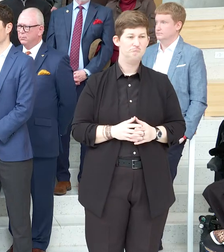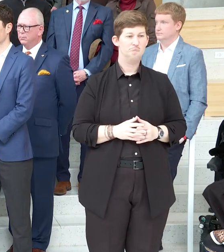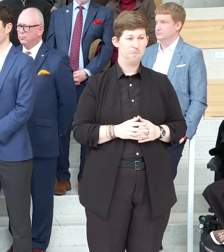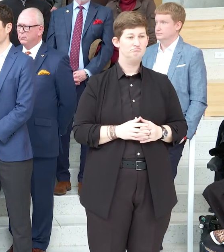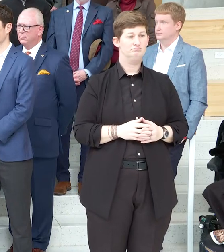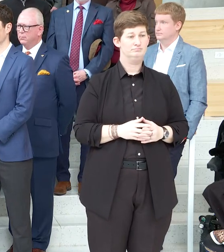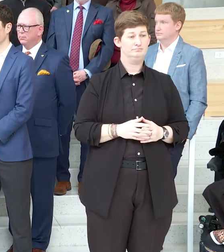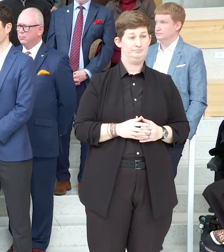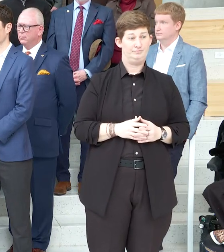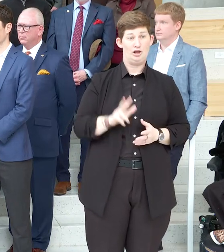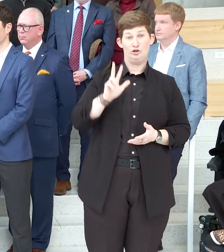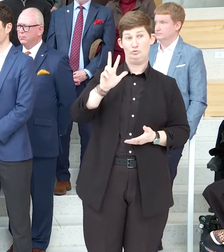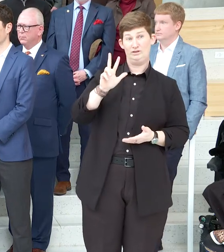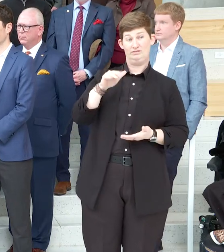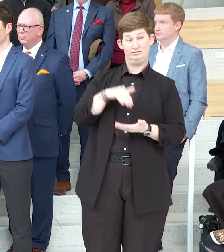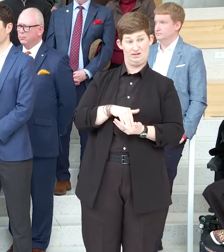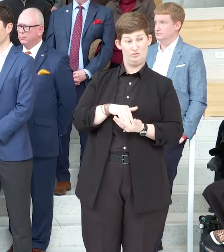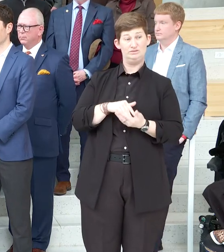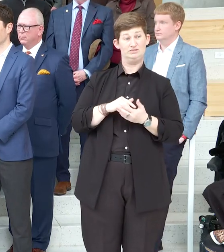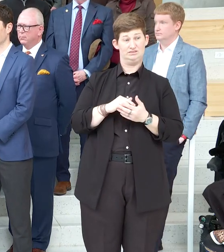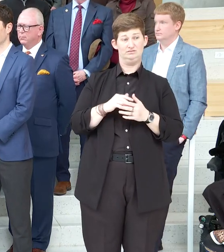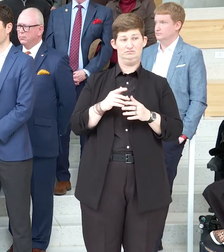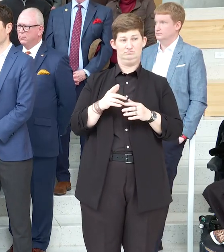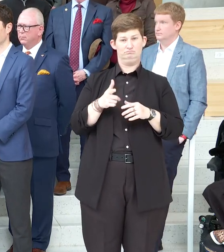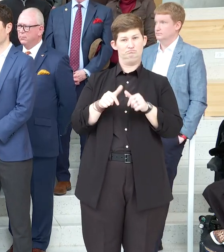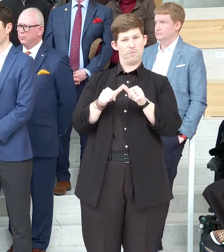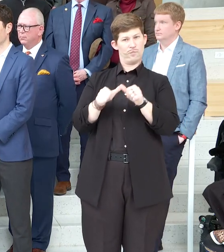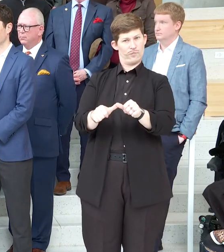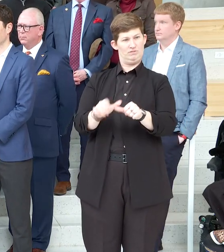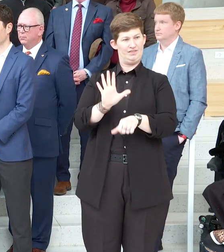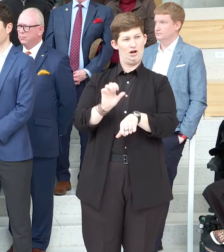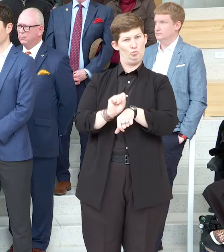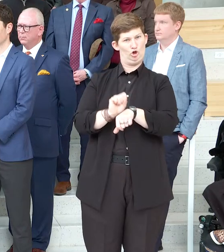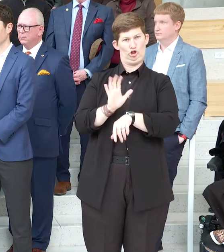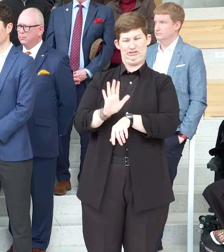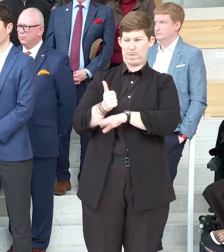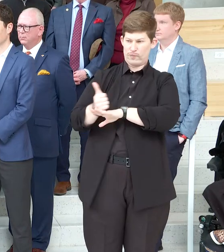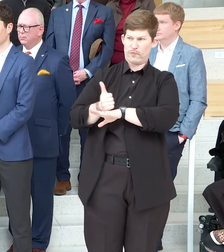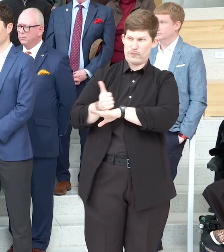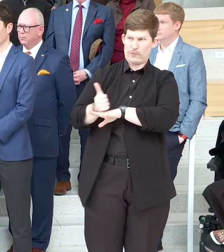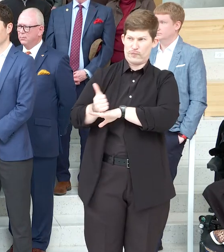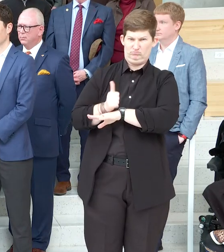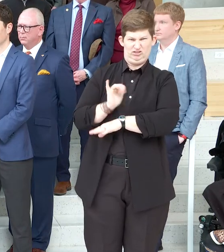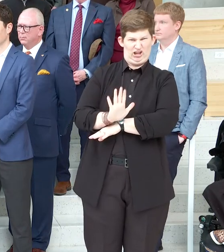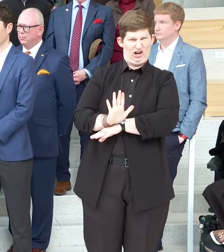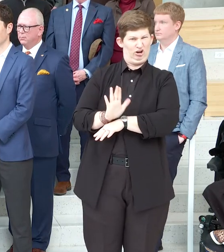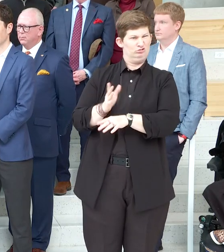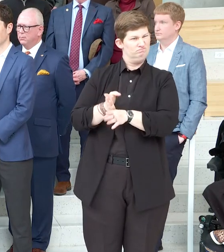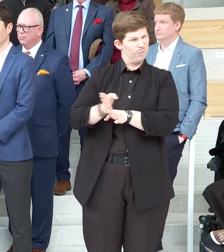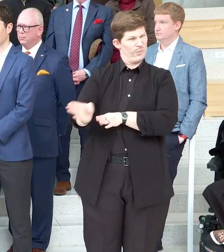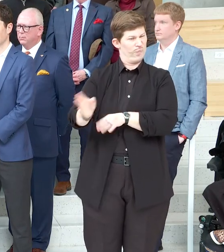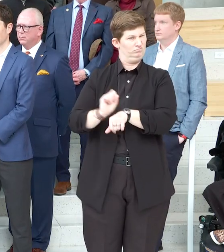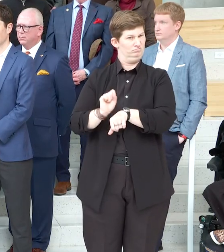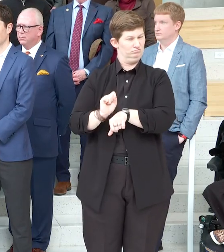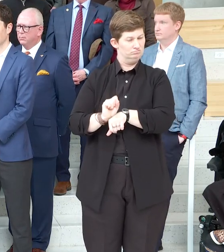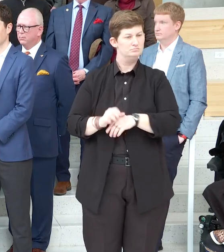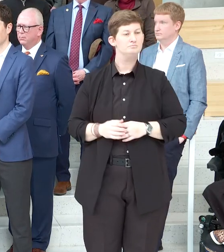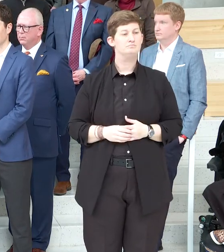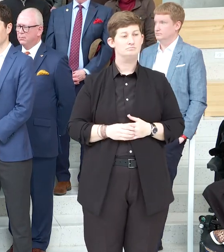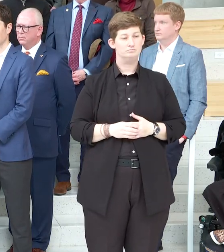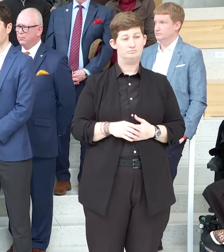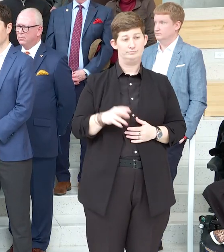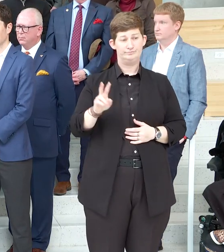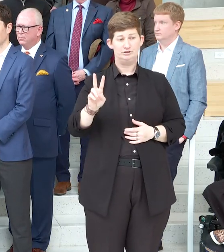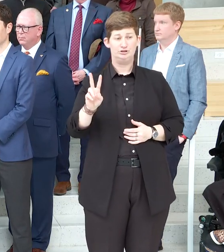3,477 are permitted by both Uber and Lyft. In comparison, there are 244 taxis permitted to operate